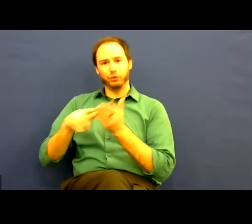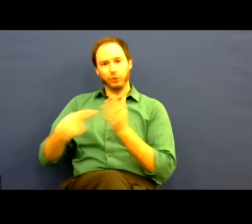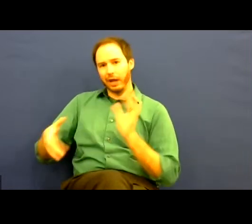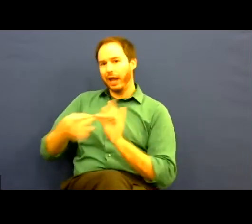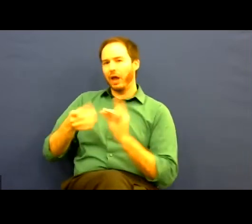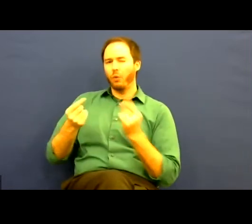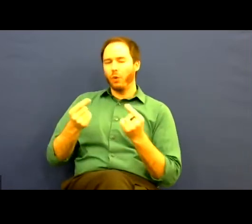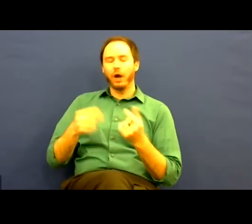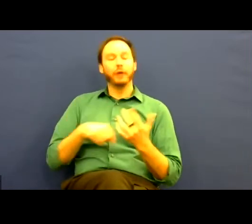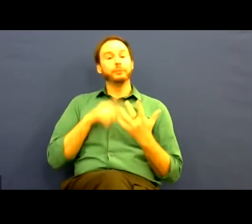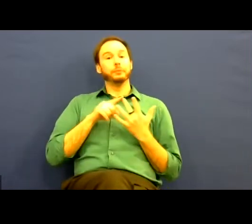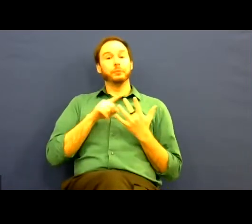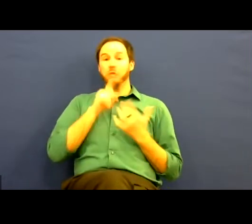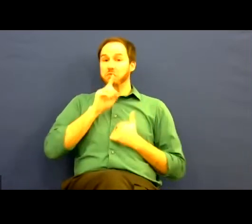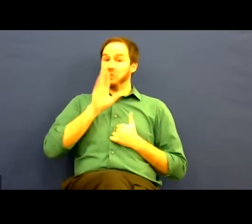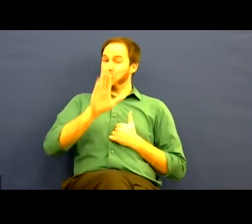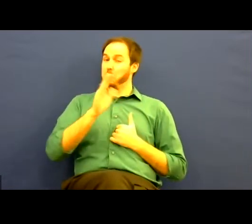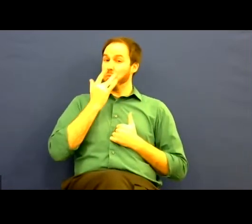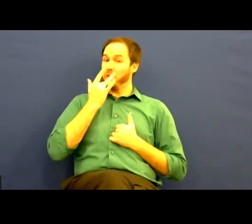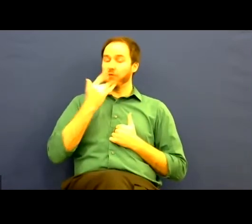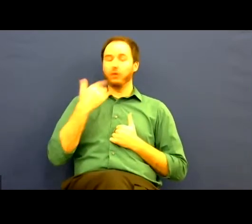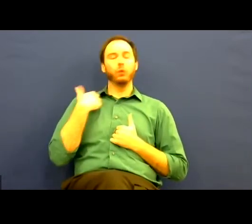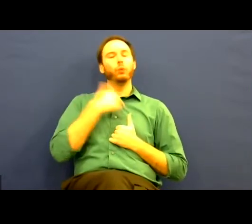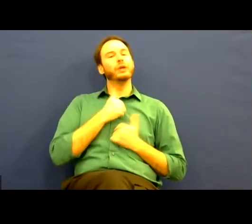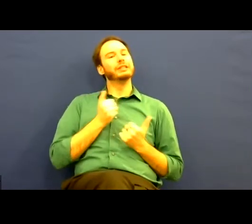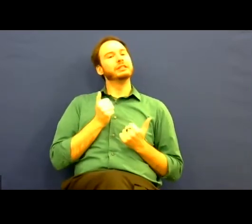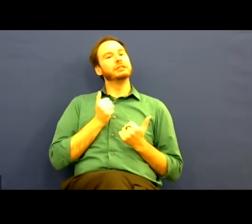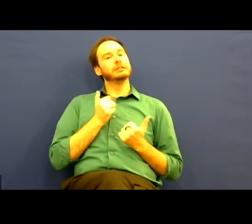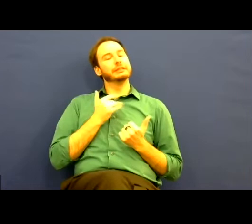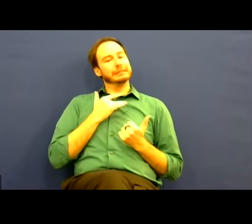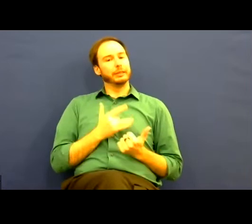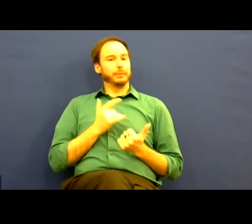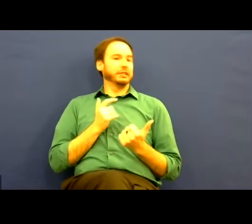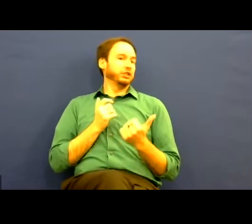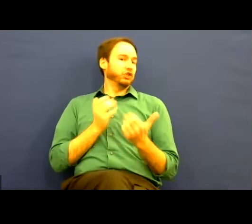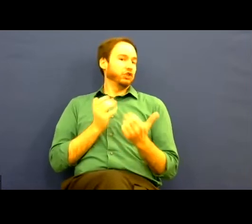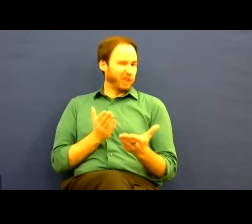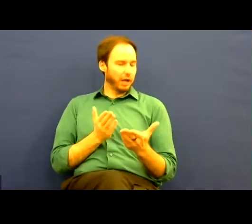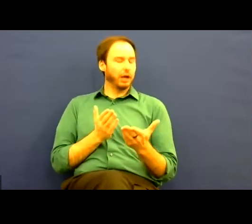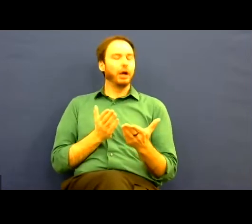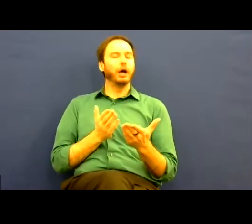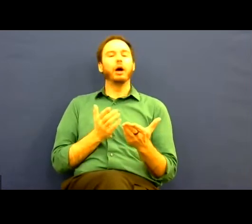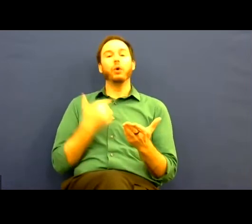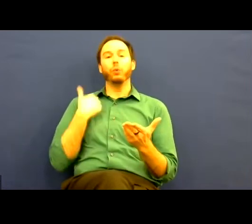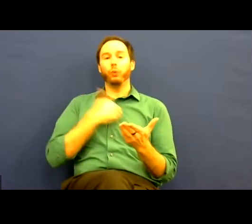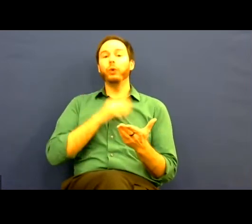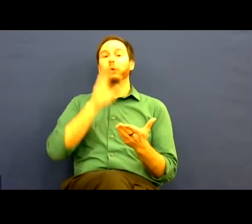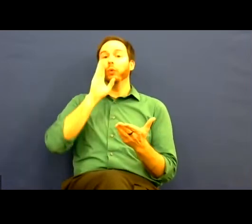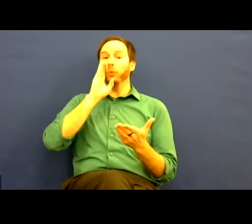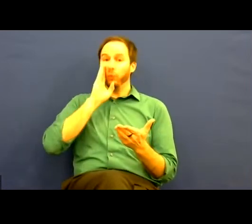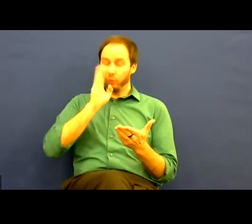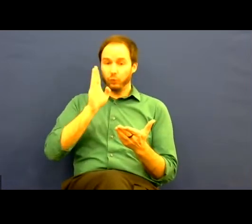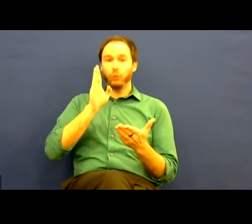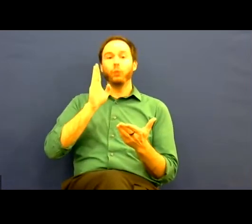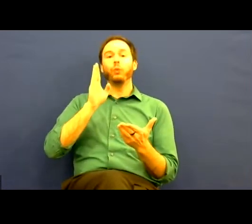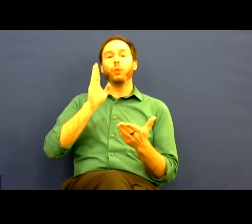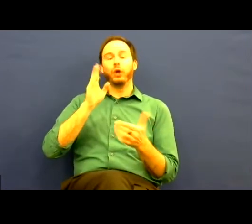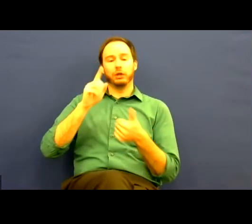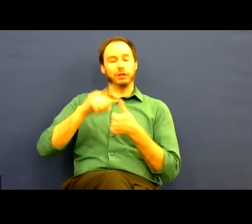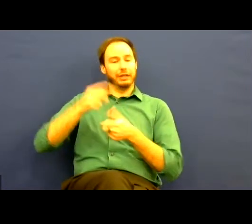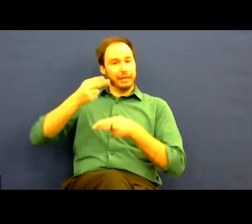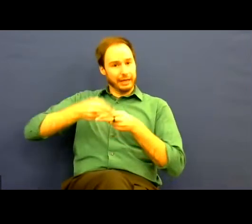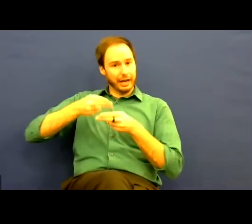it's ultimately up to you. However, what we typically do for these type of projects, we will make the name and